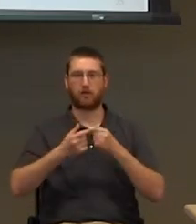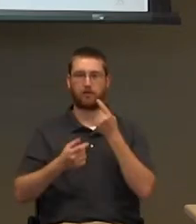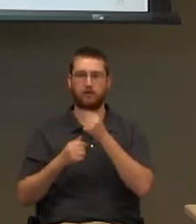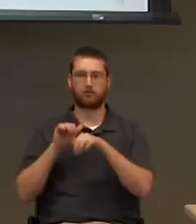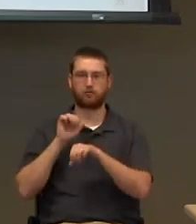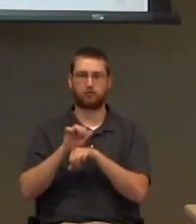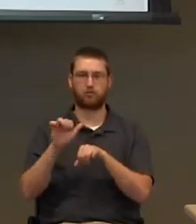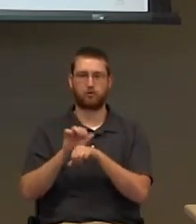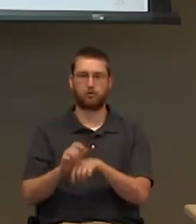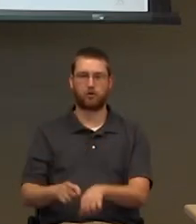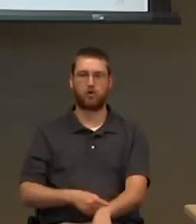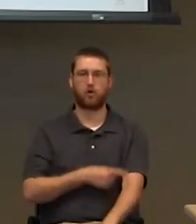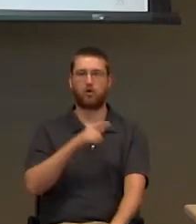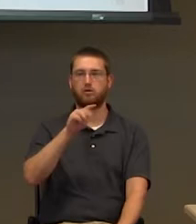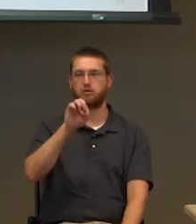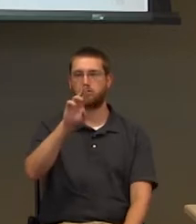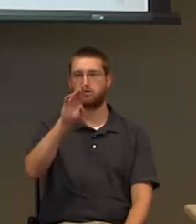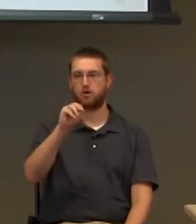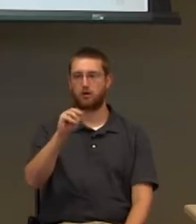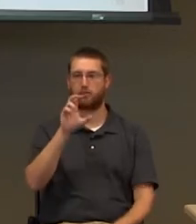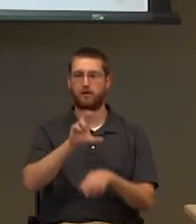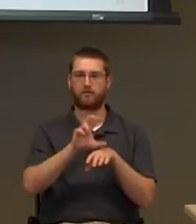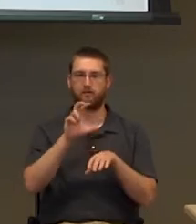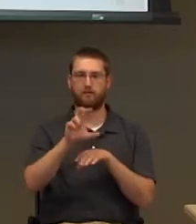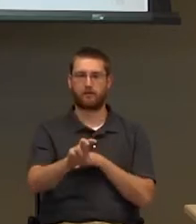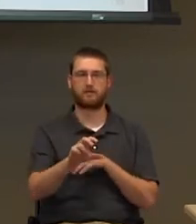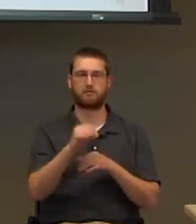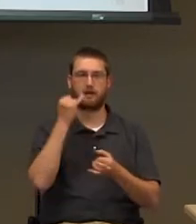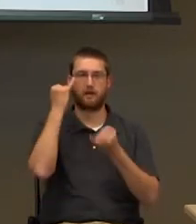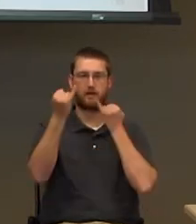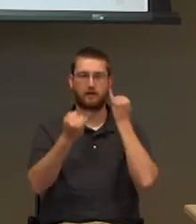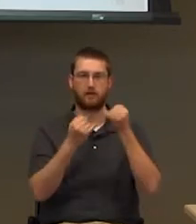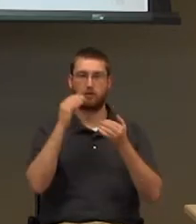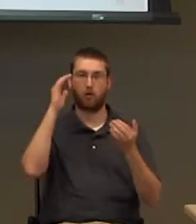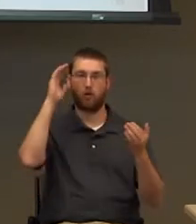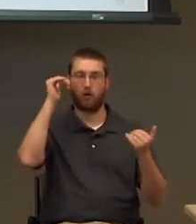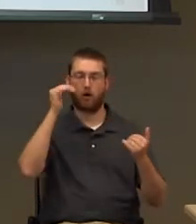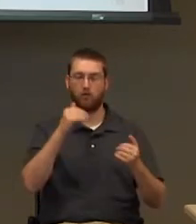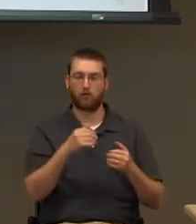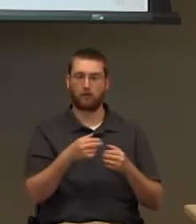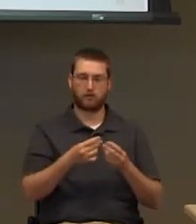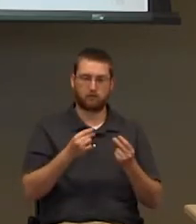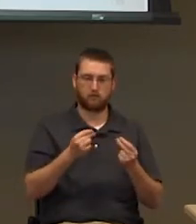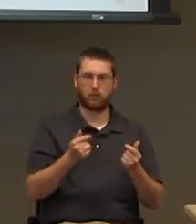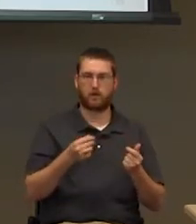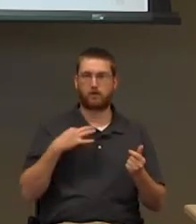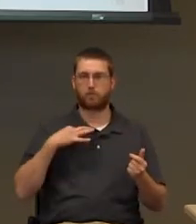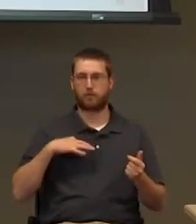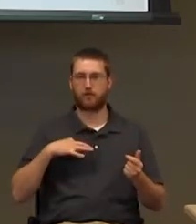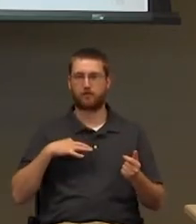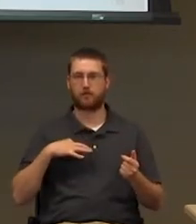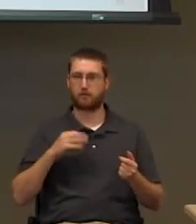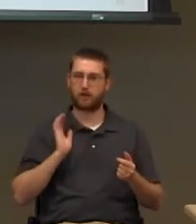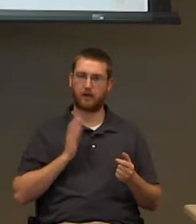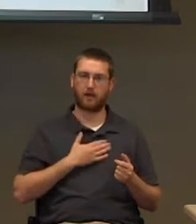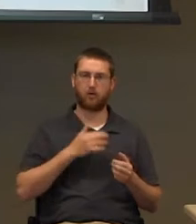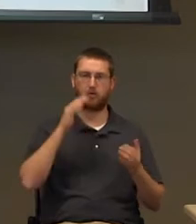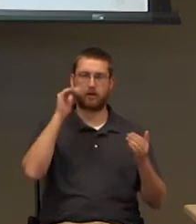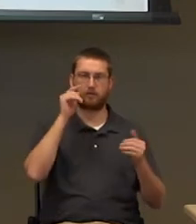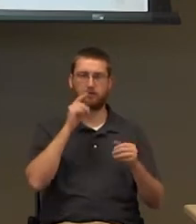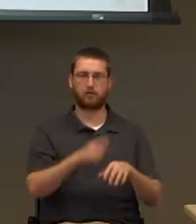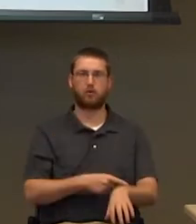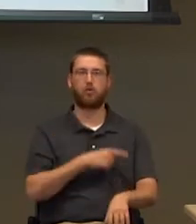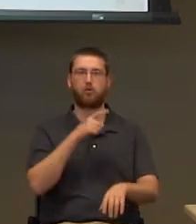long, sustained investment strategies that we're putting into place. Now, hopefully they will yield fruit right away, but to say that's our expectation, and if you don't meet that,